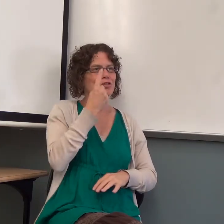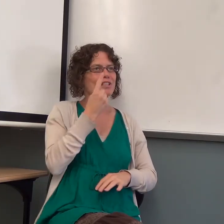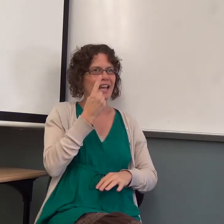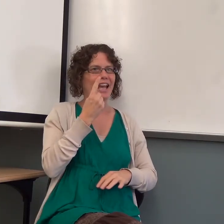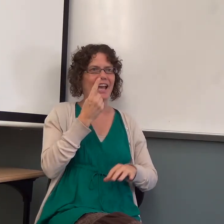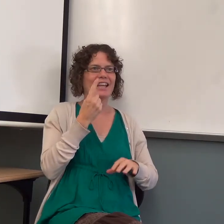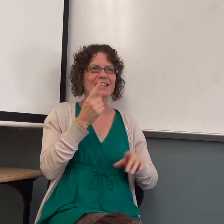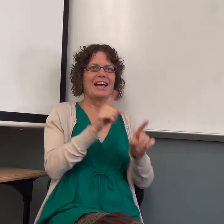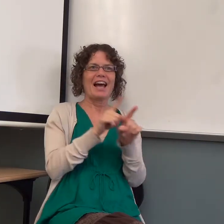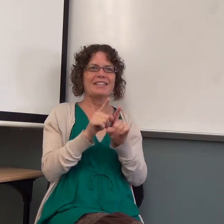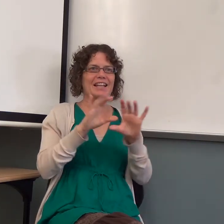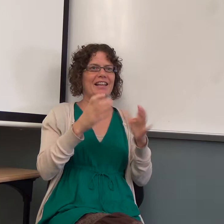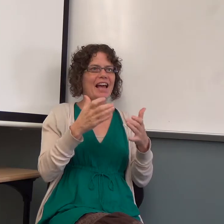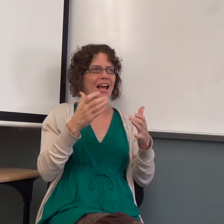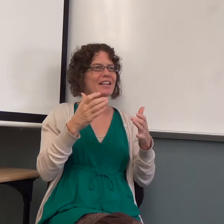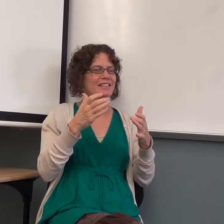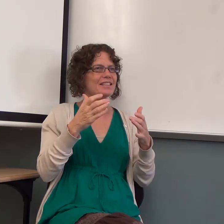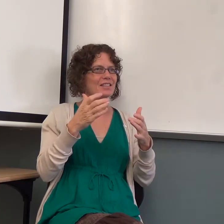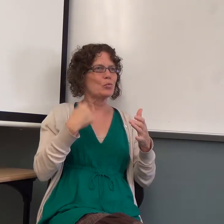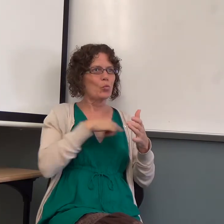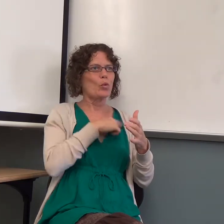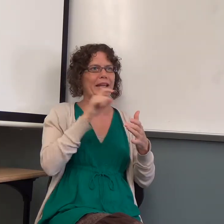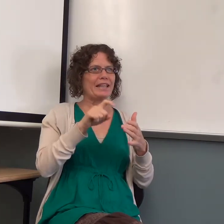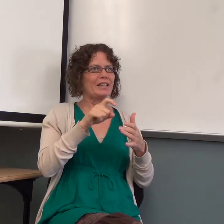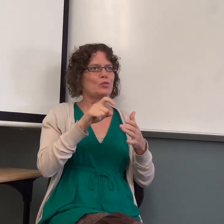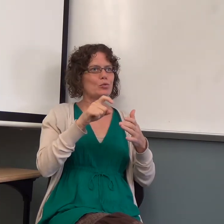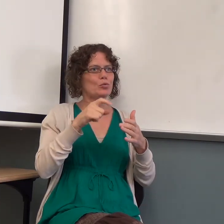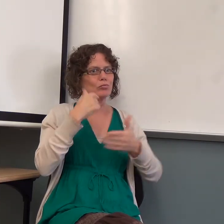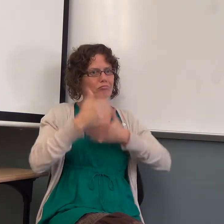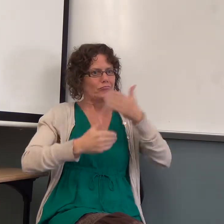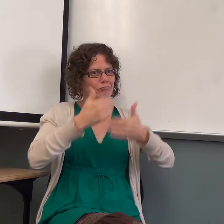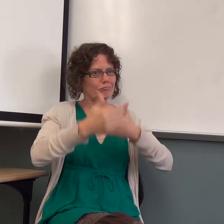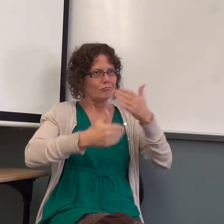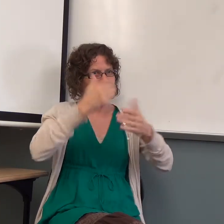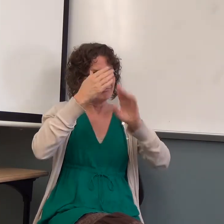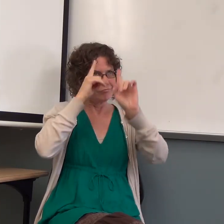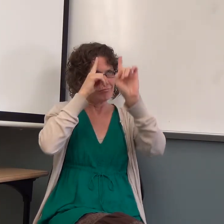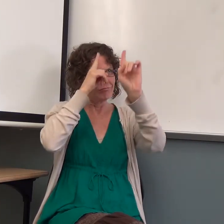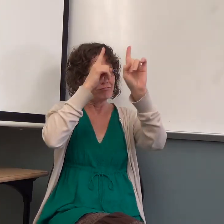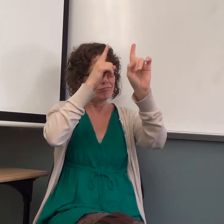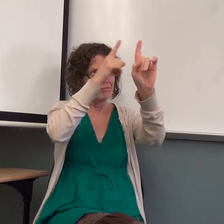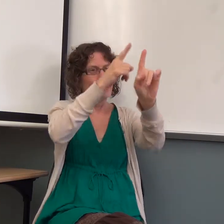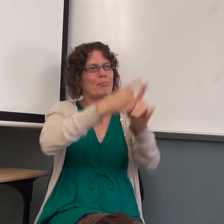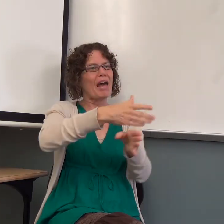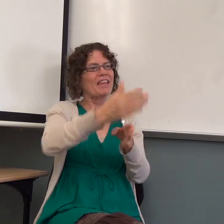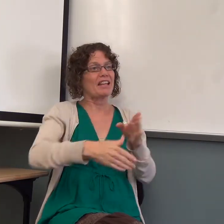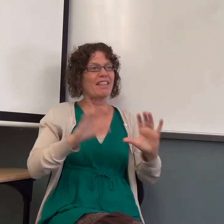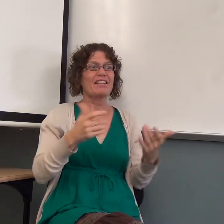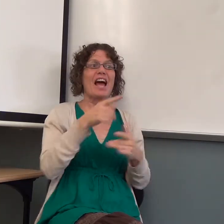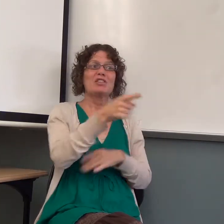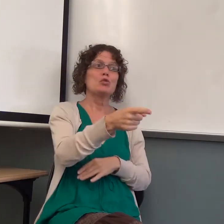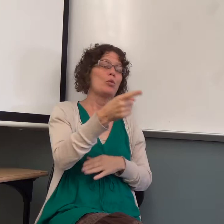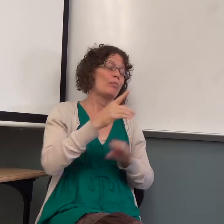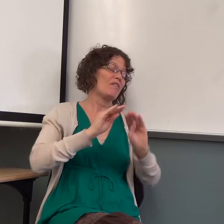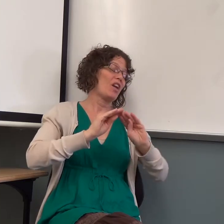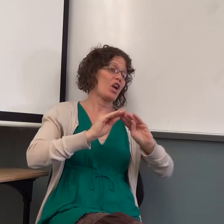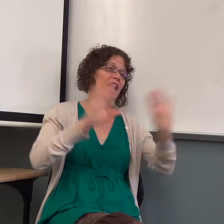know that we need to move in a certain direction, and I know by the end of the class, you will all be very clear on all of these expectations and